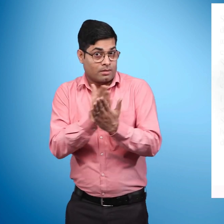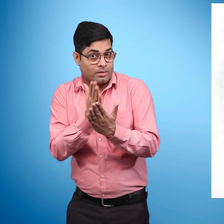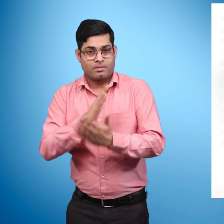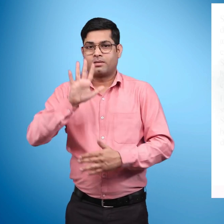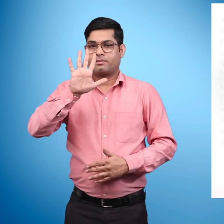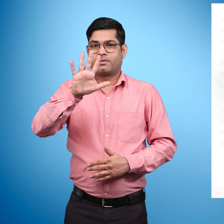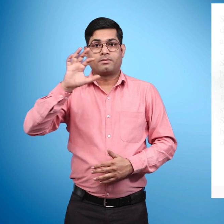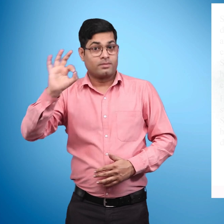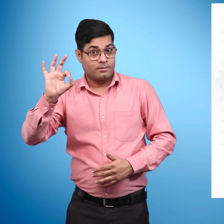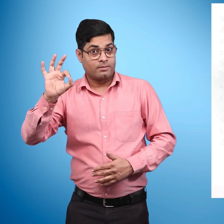Page